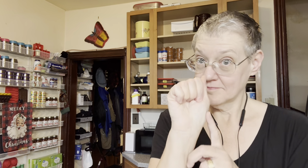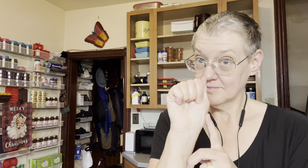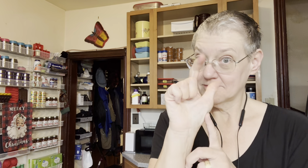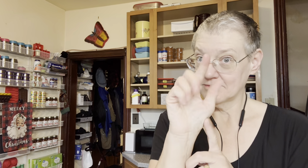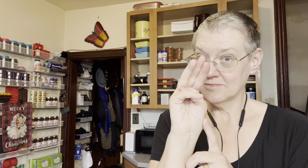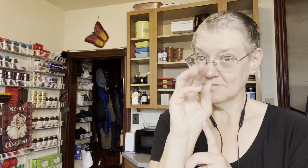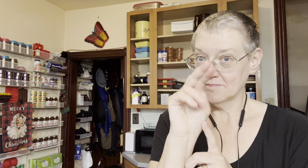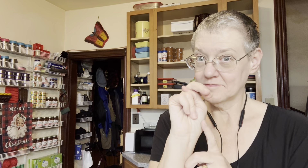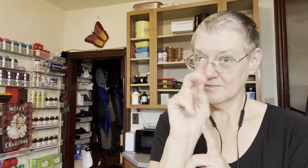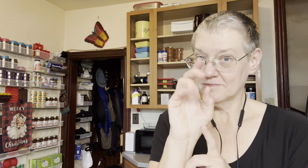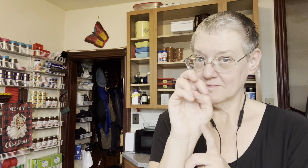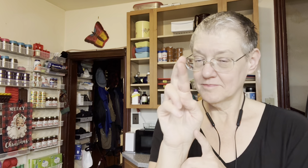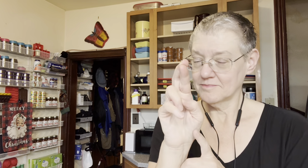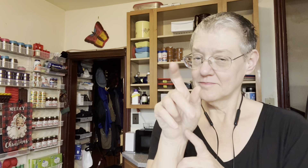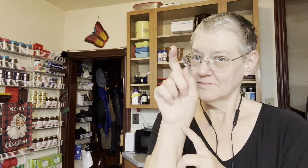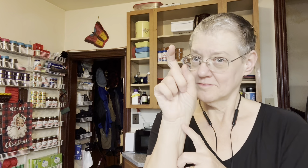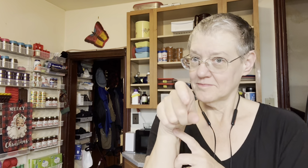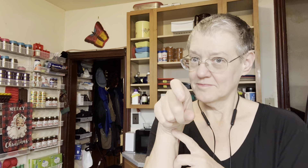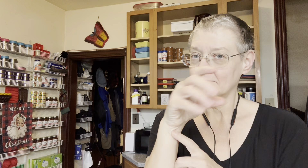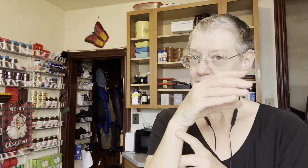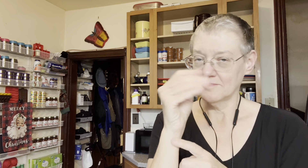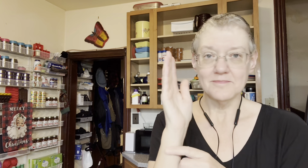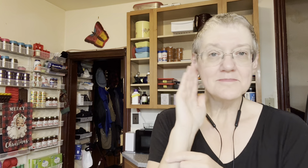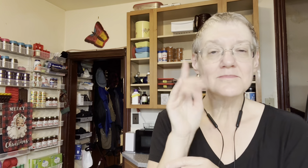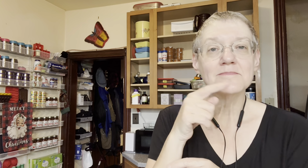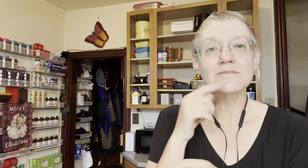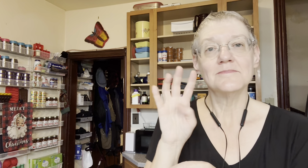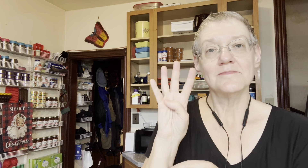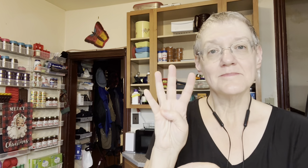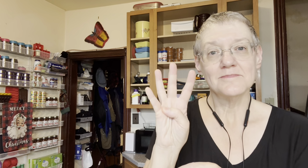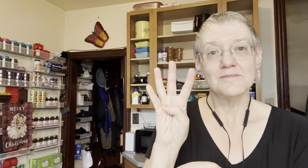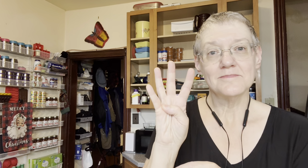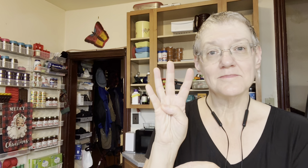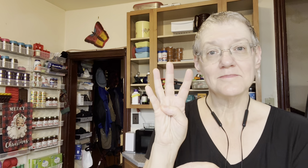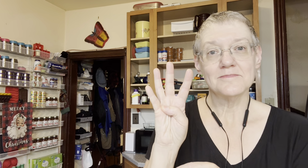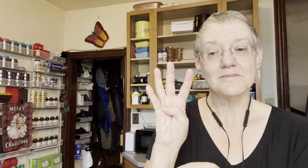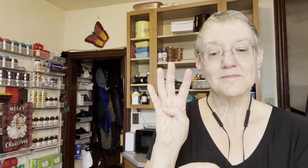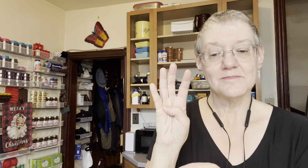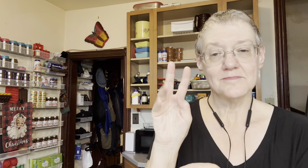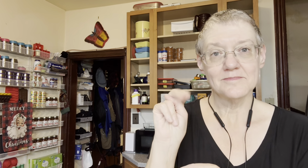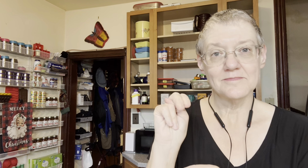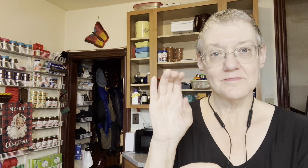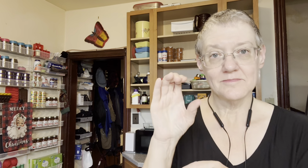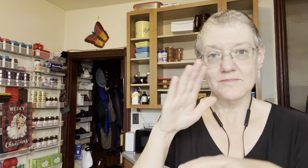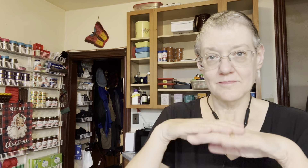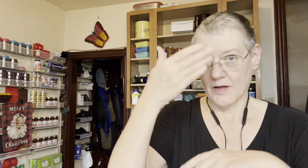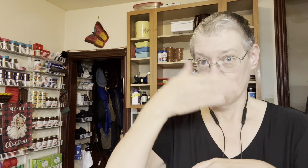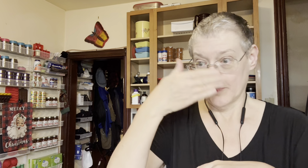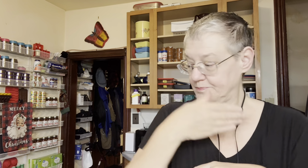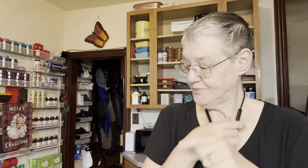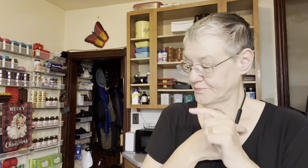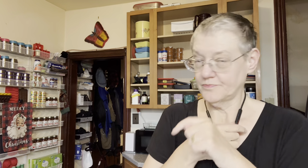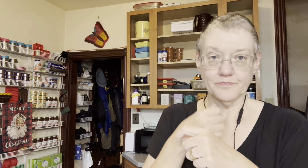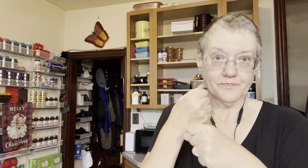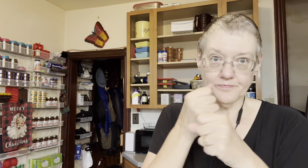It must say almond flour, and it's going to say 4 net carbs on the front of the packaging,